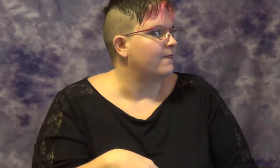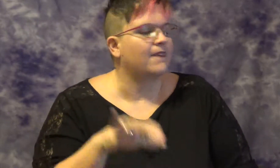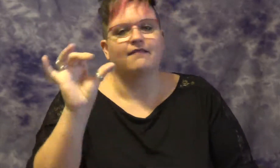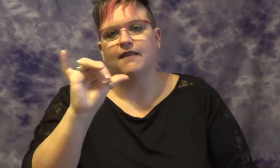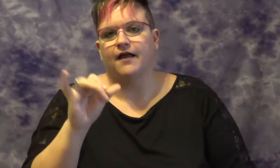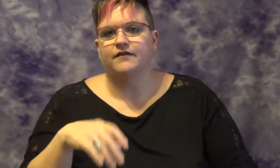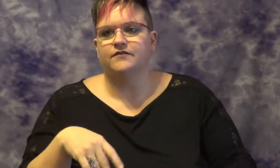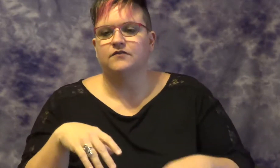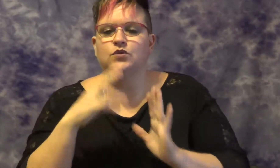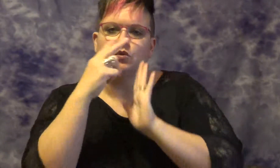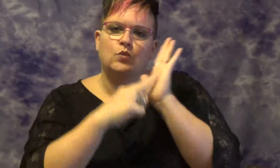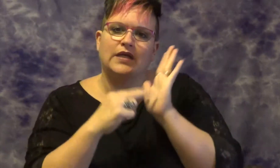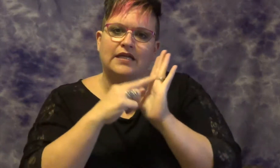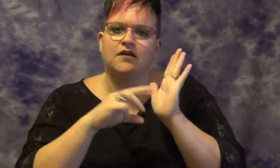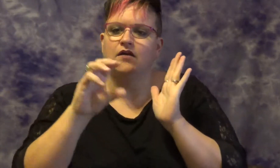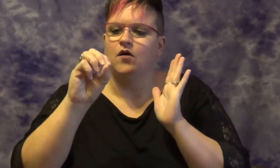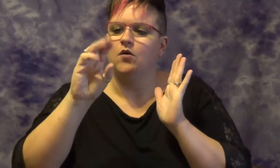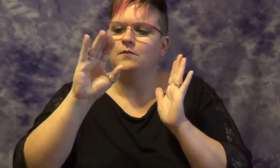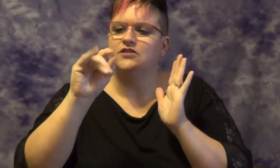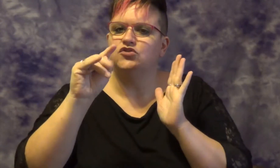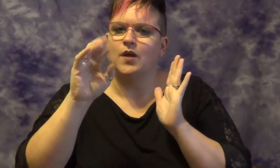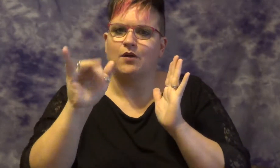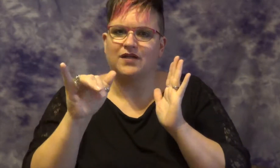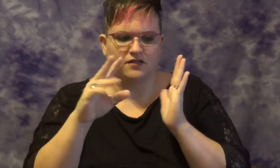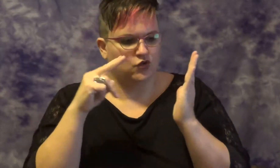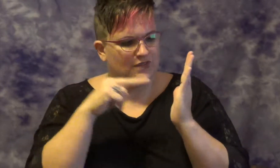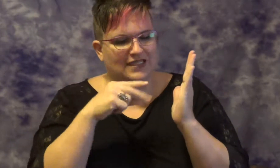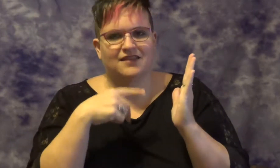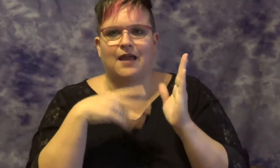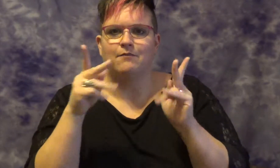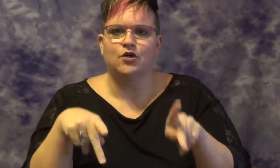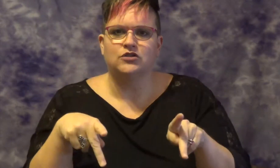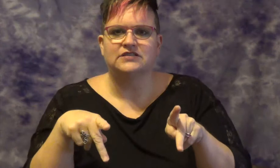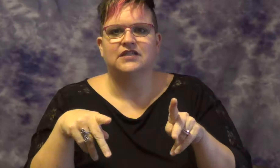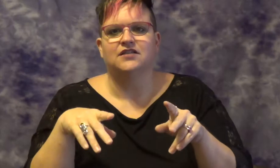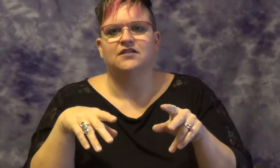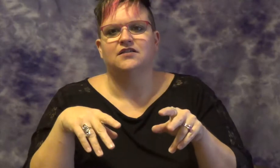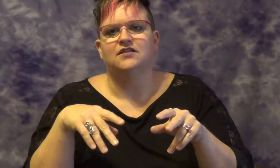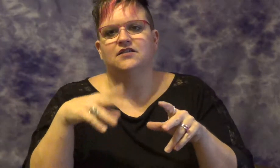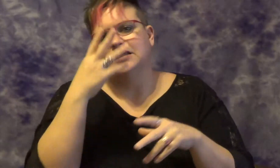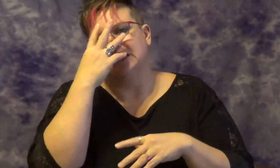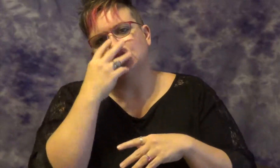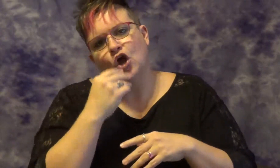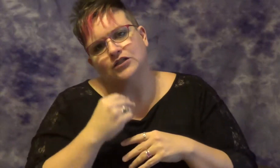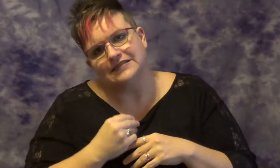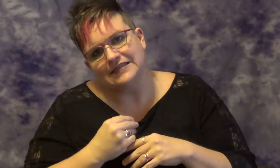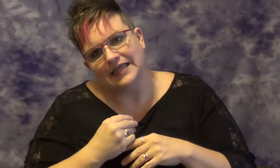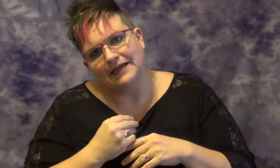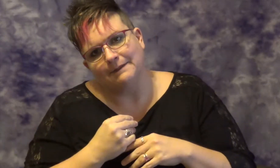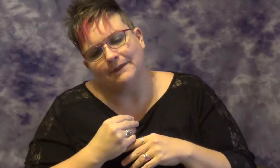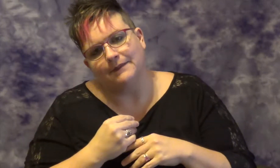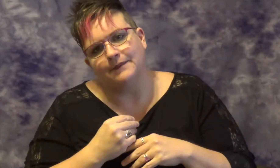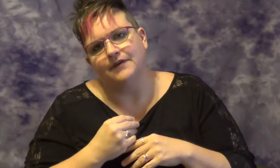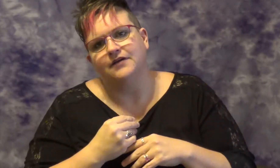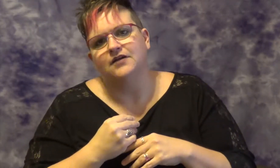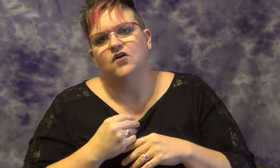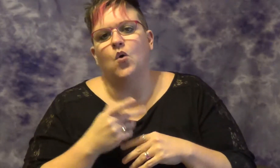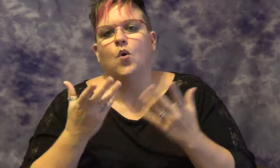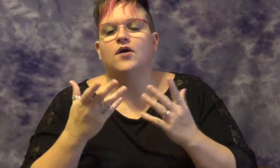it to be so harsh, so we try to powder it up a little bit, make it all fluffy and nice in a nice little package. Like the person will